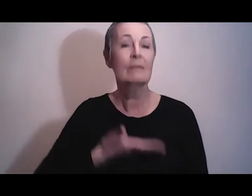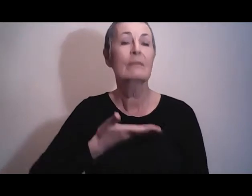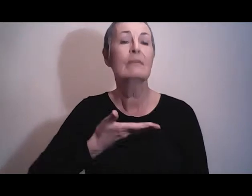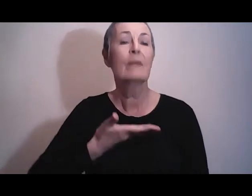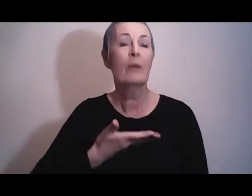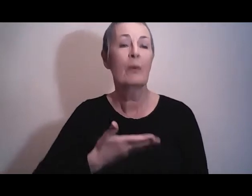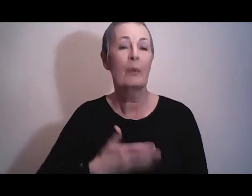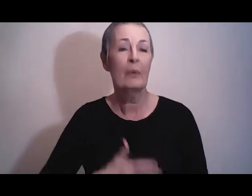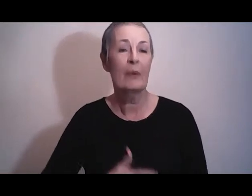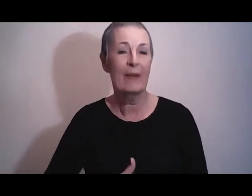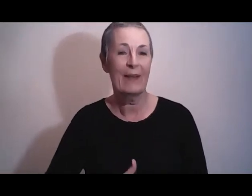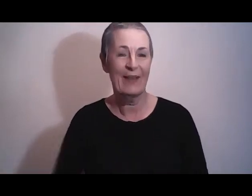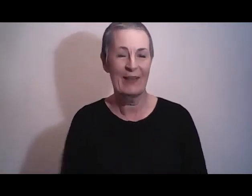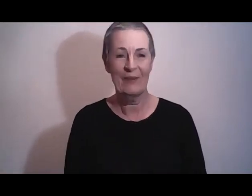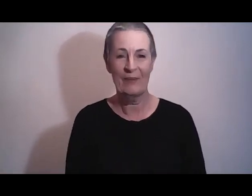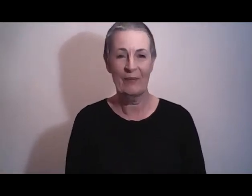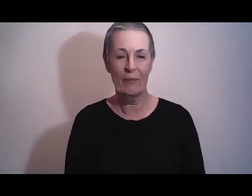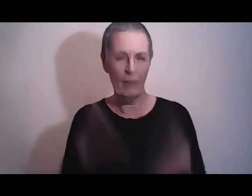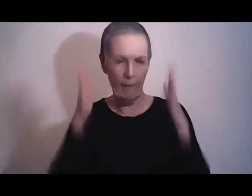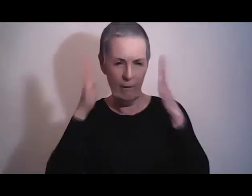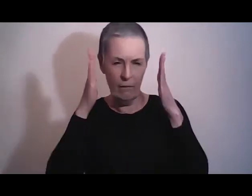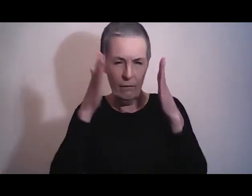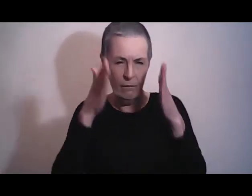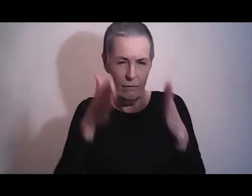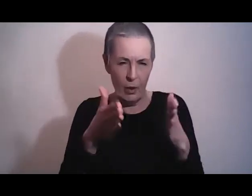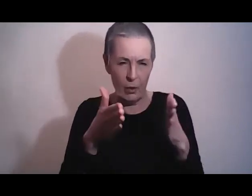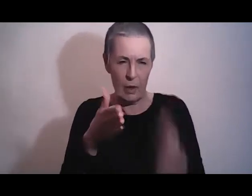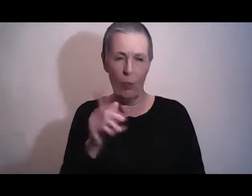And just focus on what you're doing. Focus on your breath.